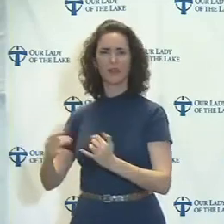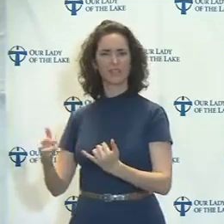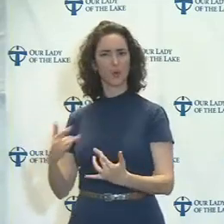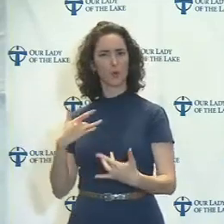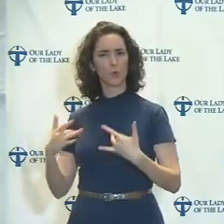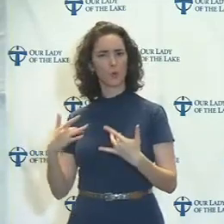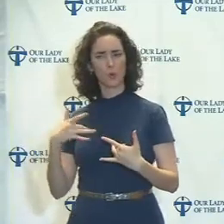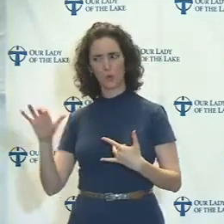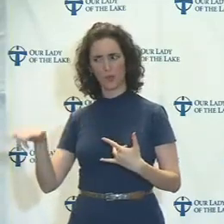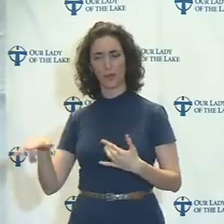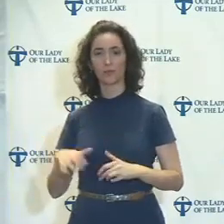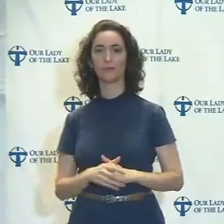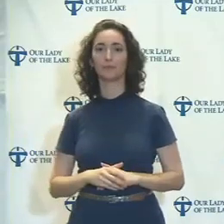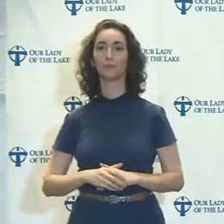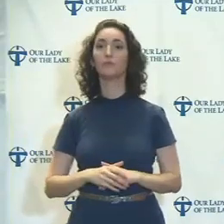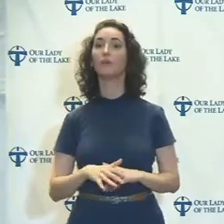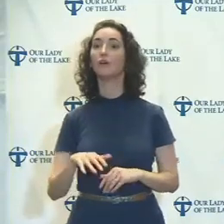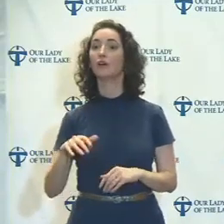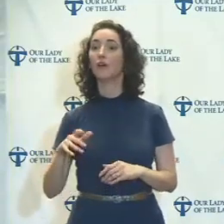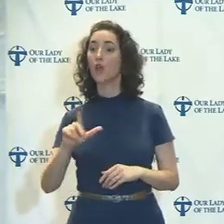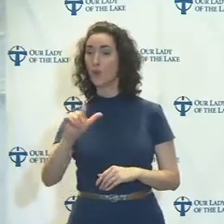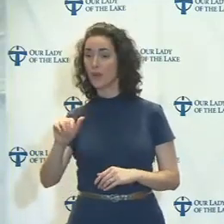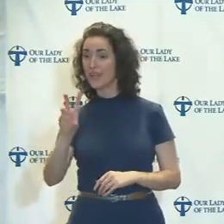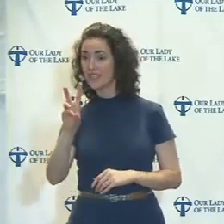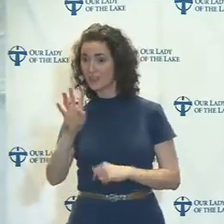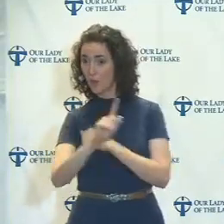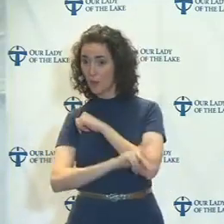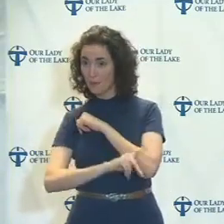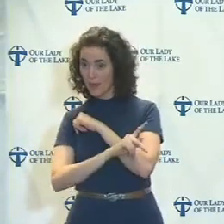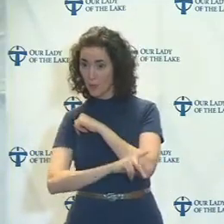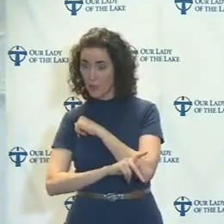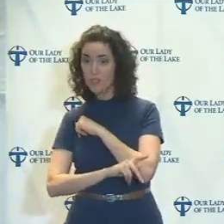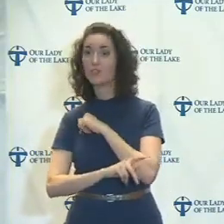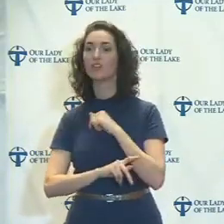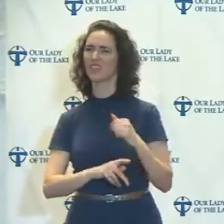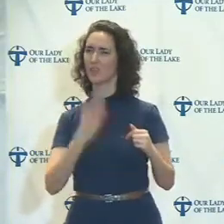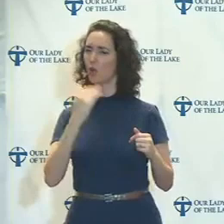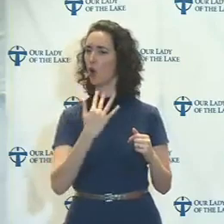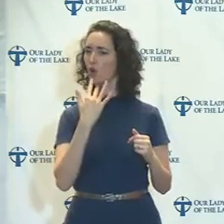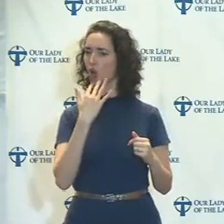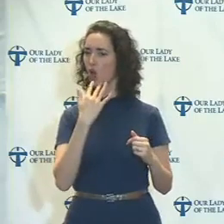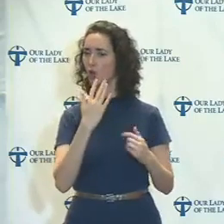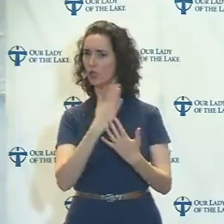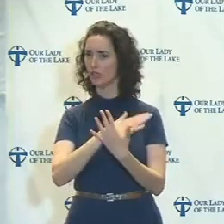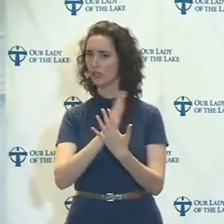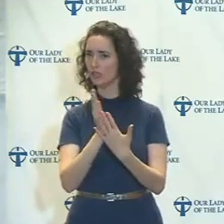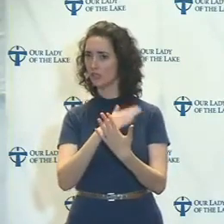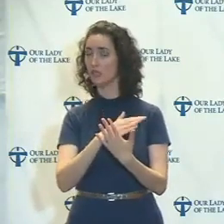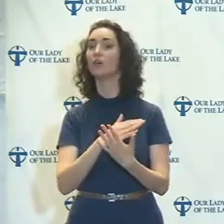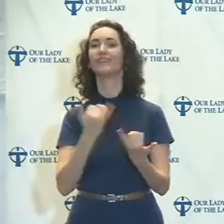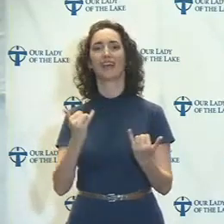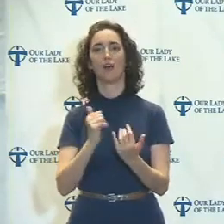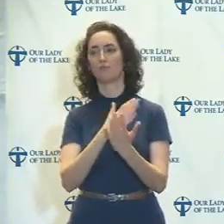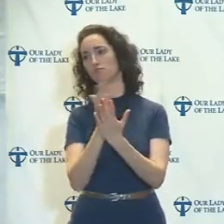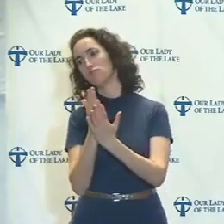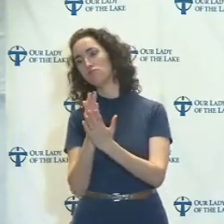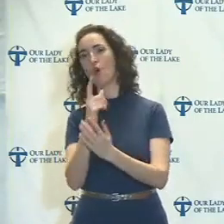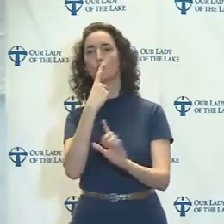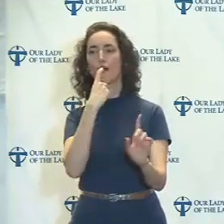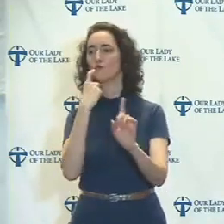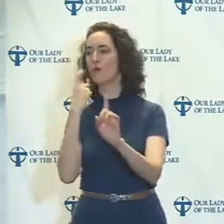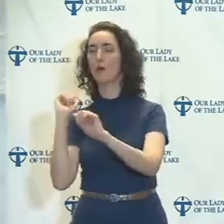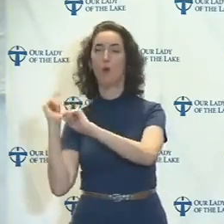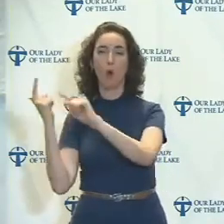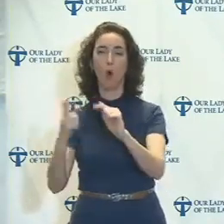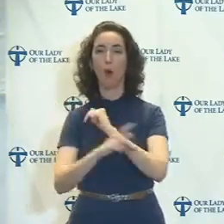Every single one of our 64 parishes in Louisiana remains red for a high incidence of new cases, meaning there are more than